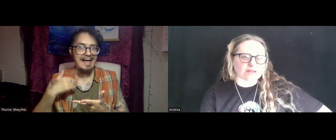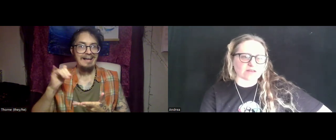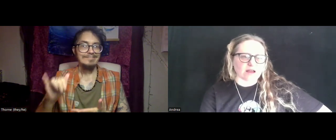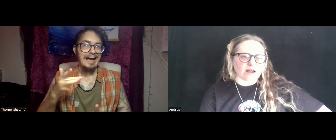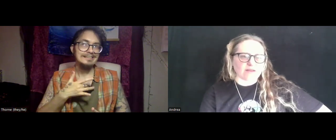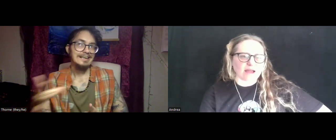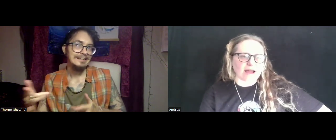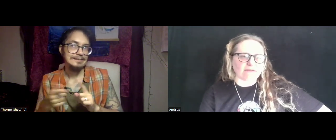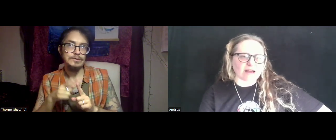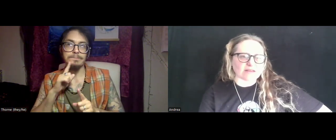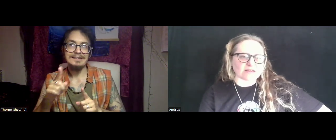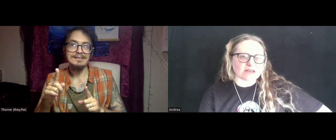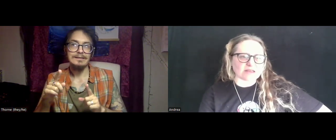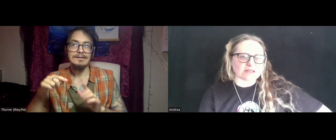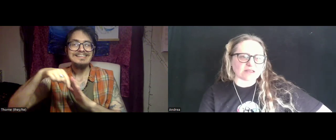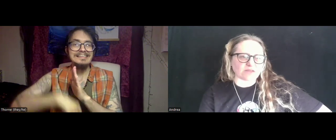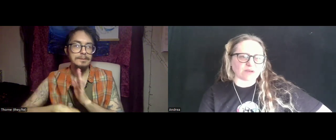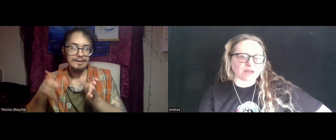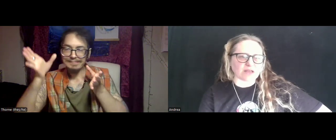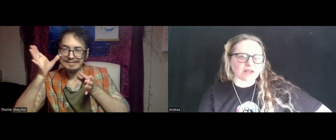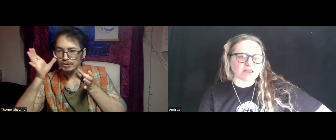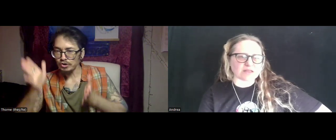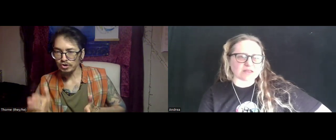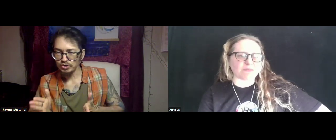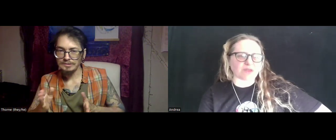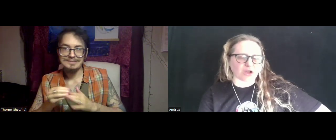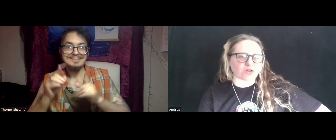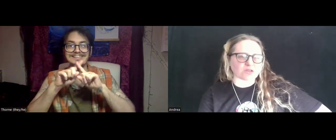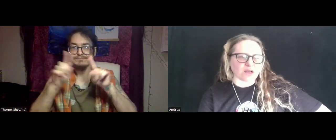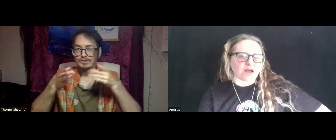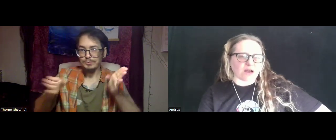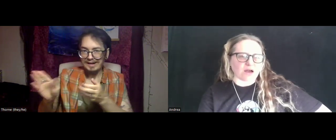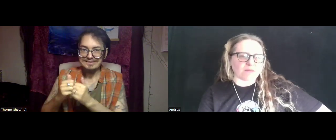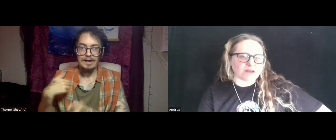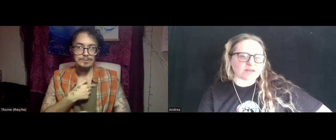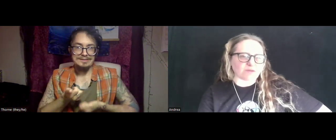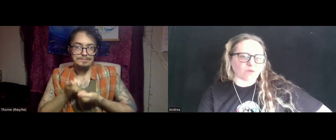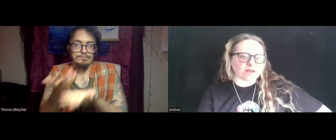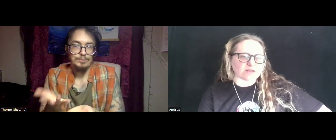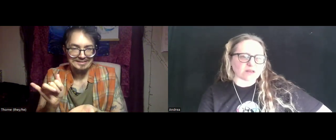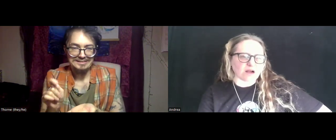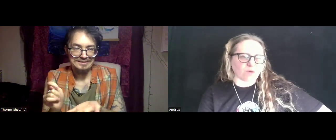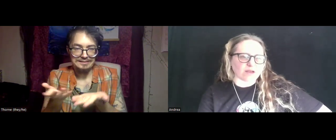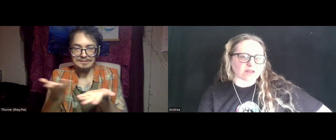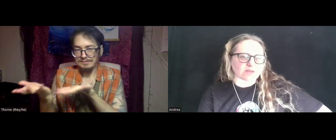Aquarius, they have that tendency to be deep thinkers in different ways in how we express